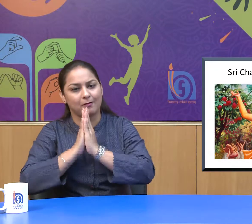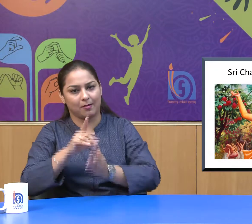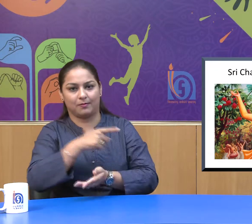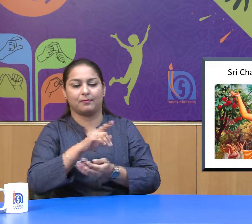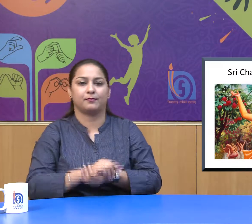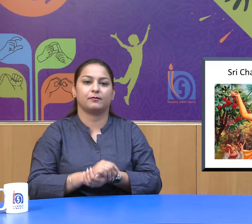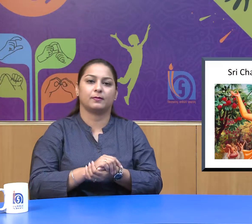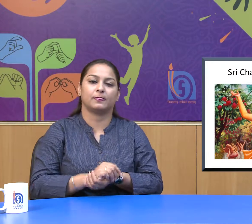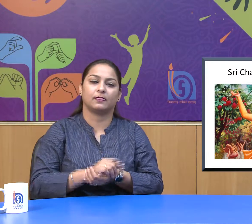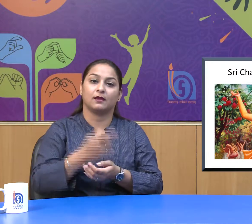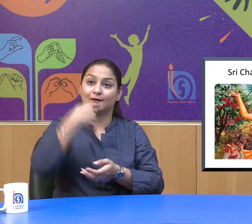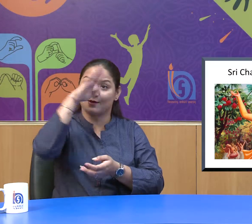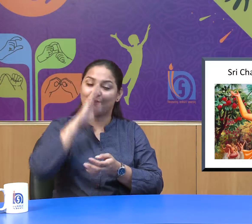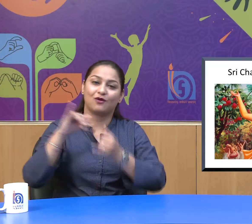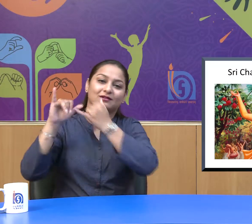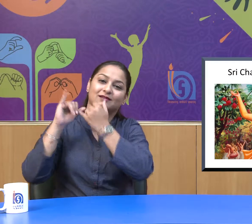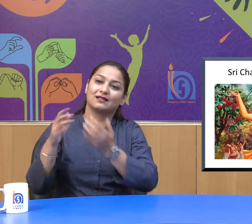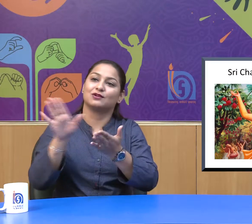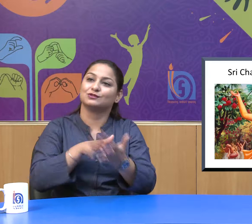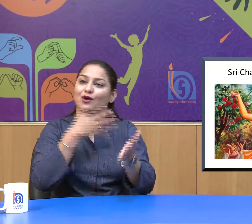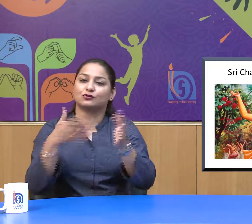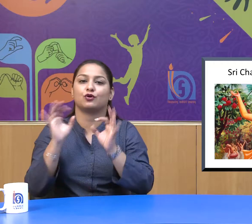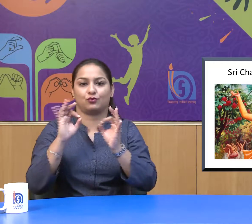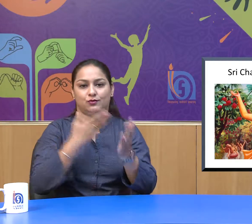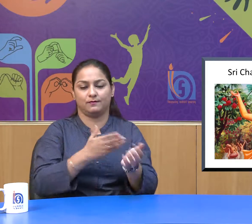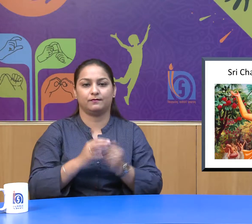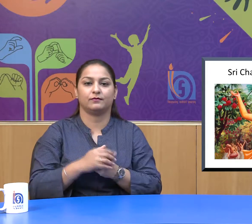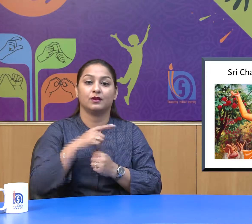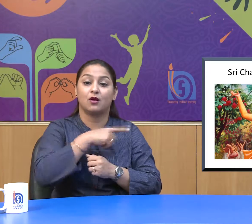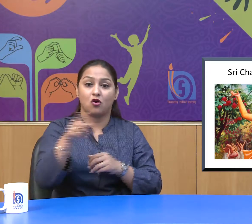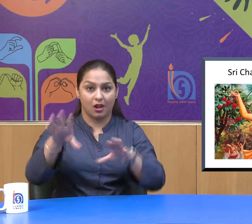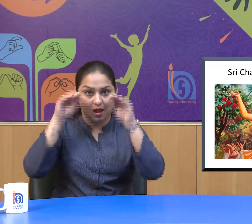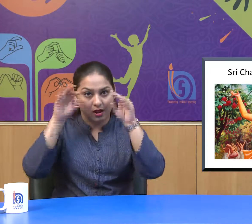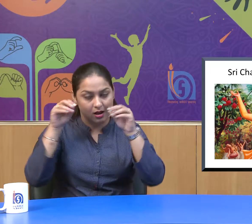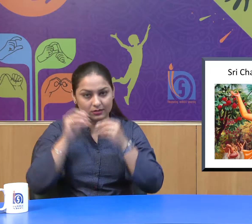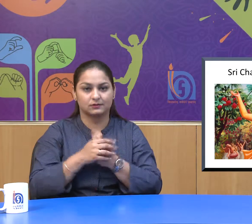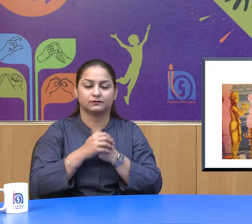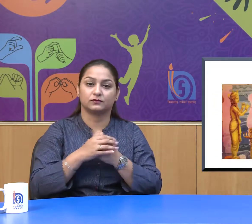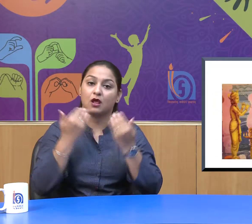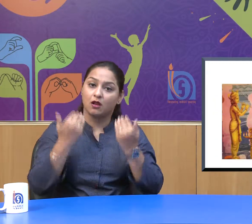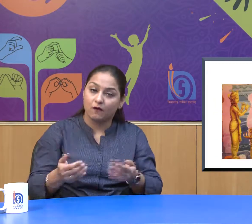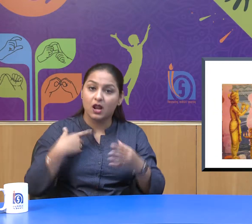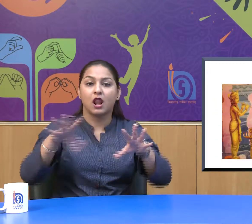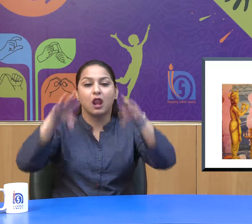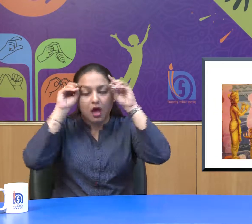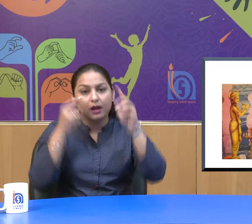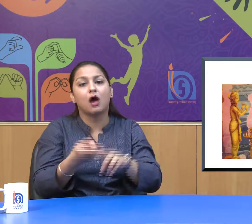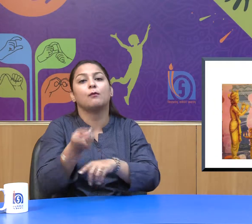praise of Lord Krishna. Dear learners, now we will learn about